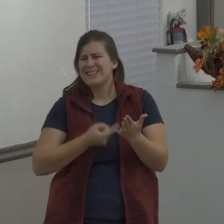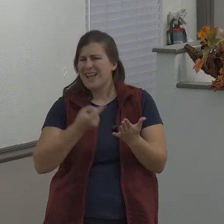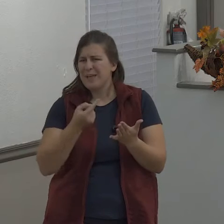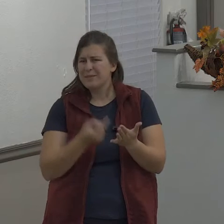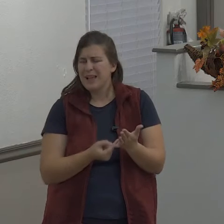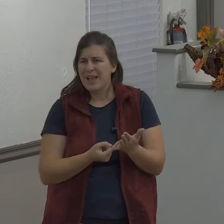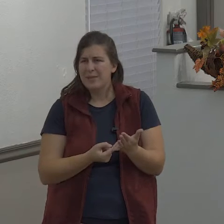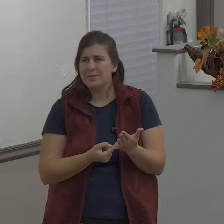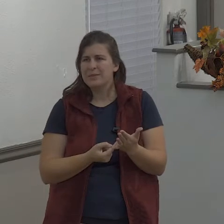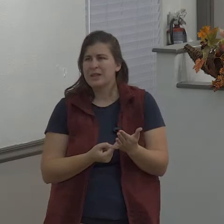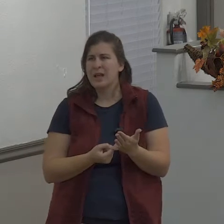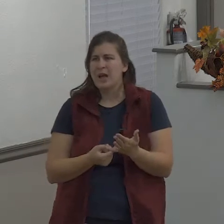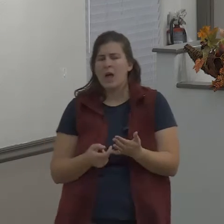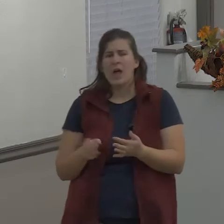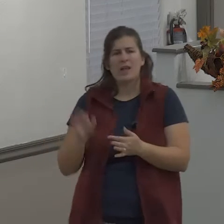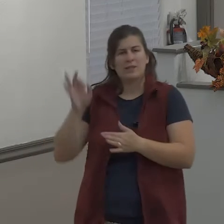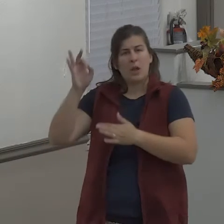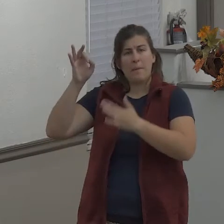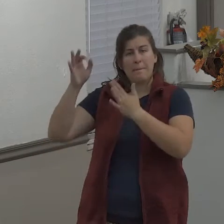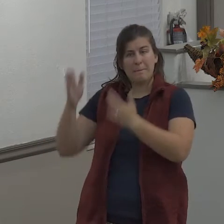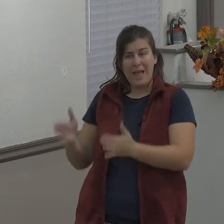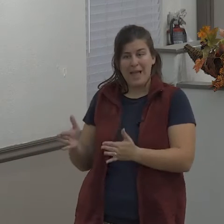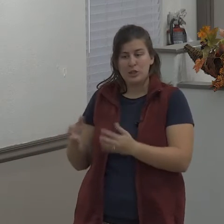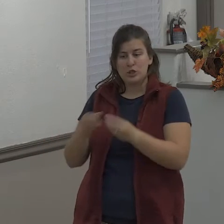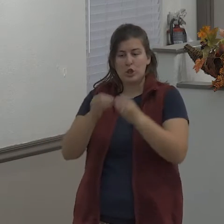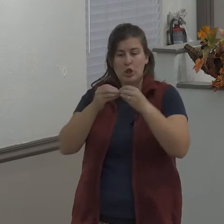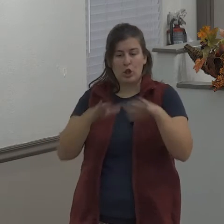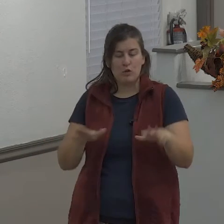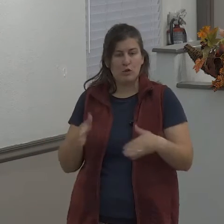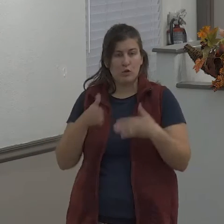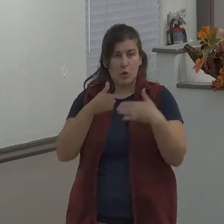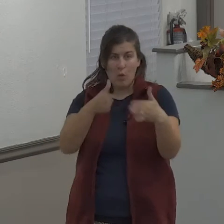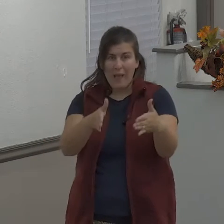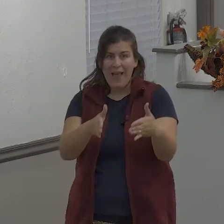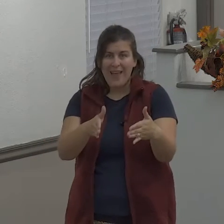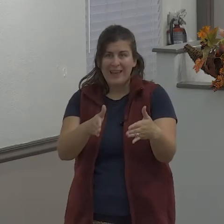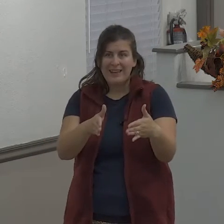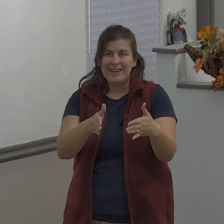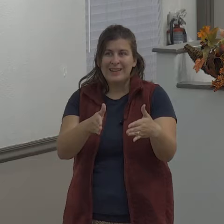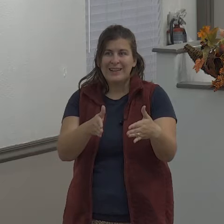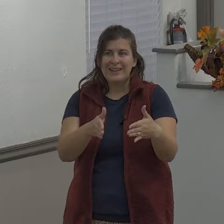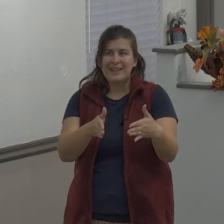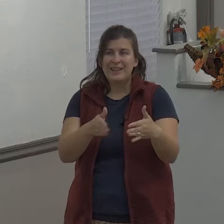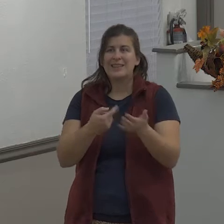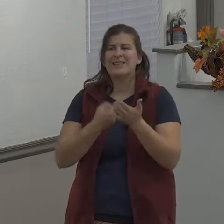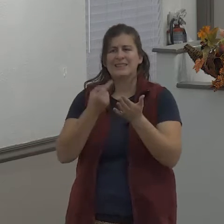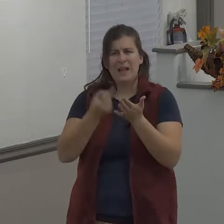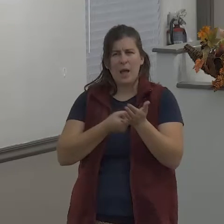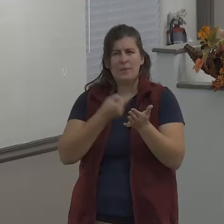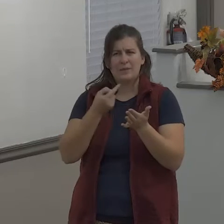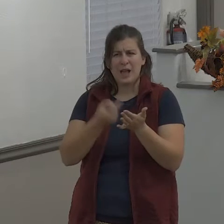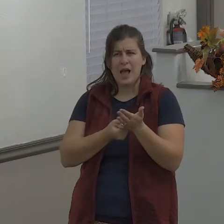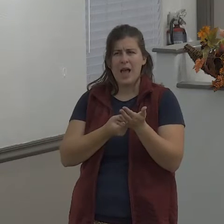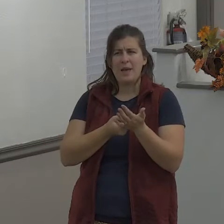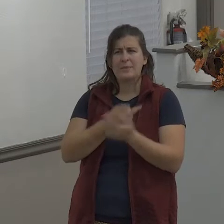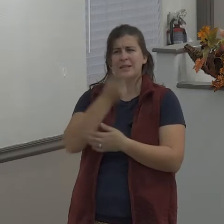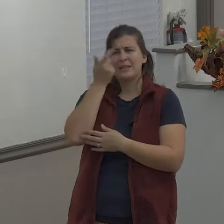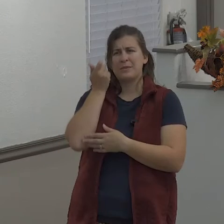And sometimes it's because a pastor has lost his way. And then sometimes it's just